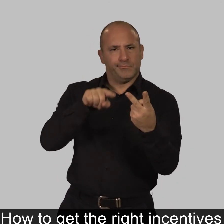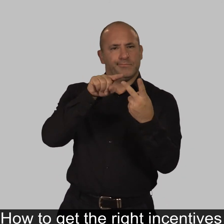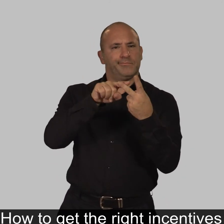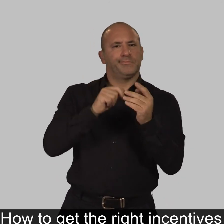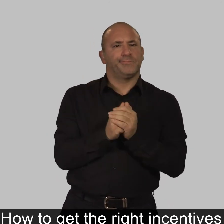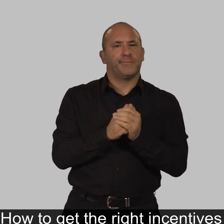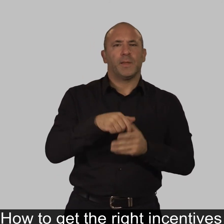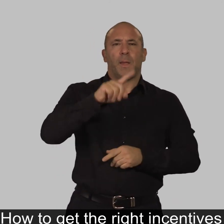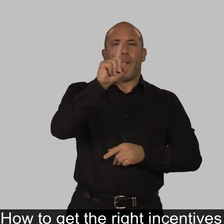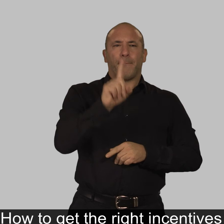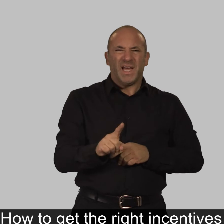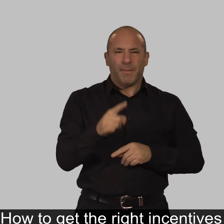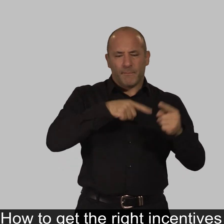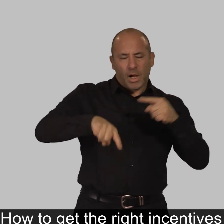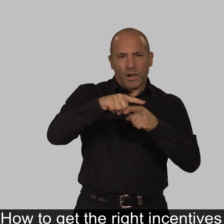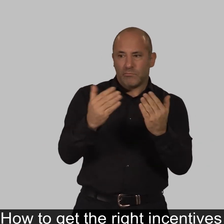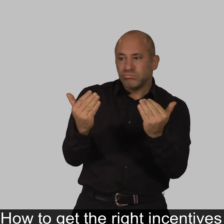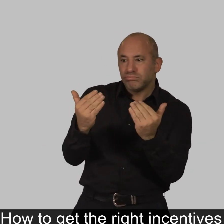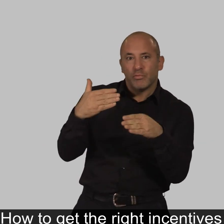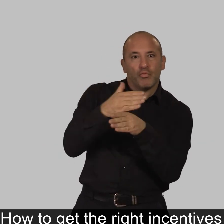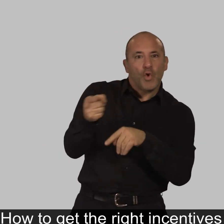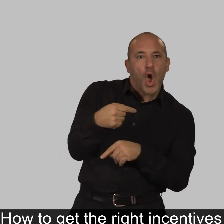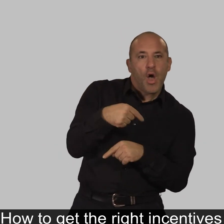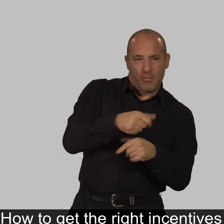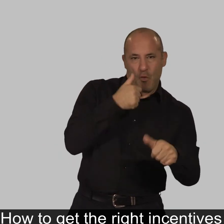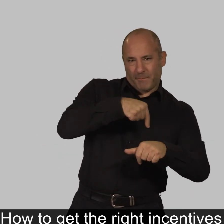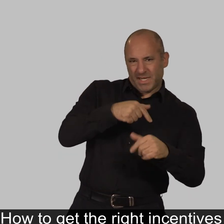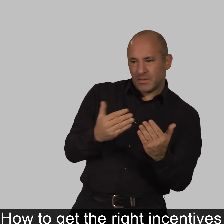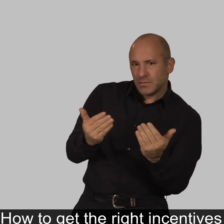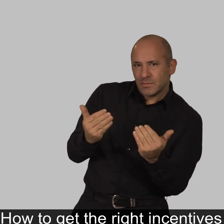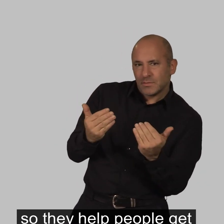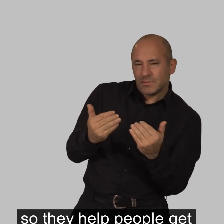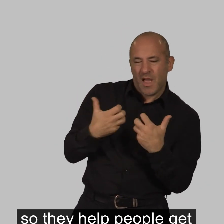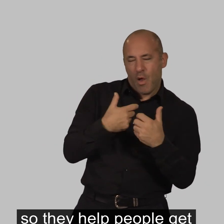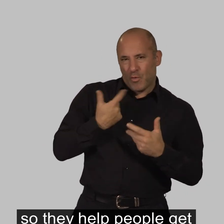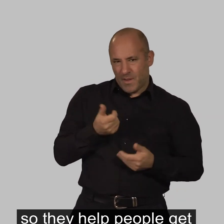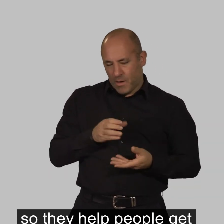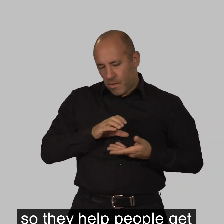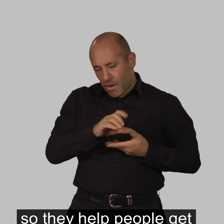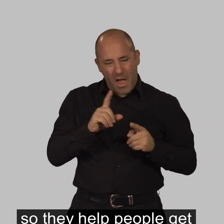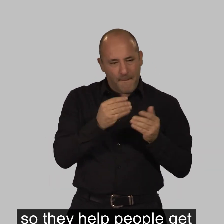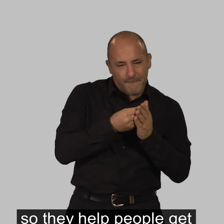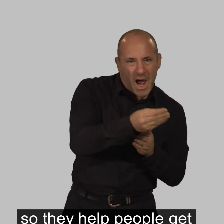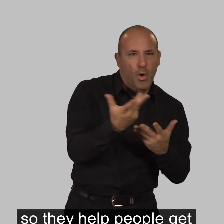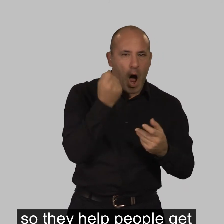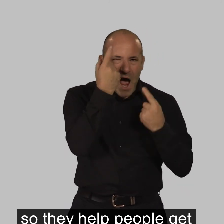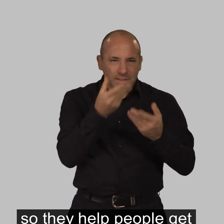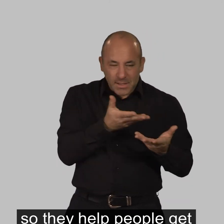How to get the right incentives to be in place for employers, so they help people get into work